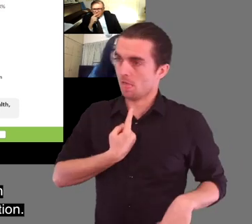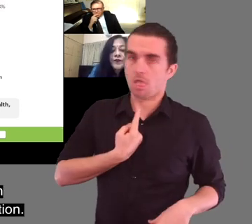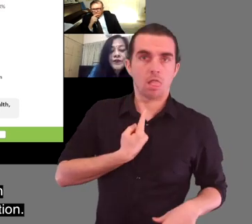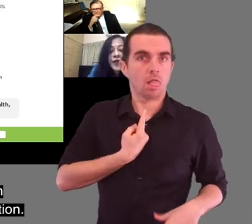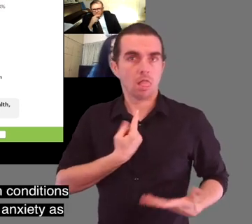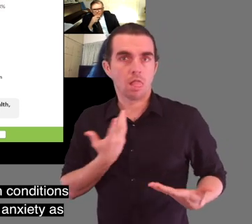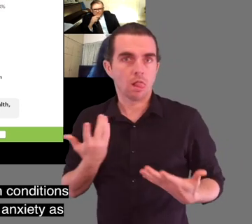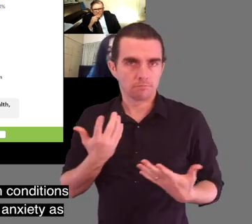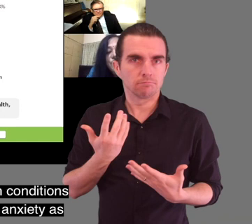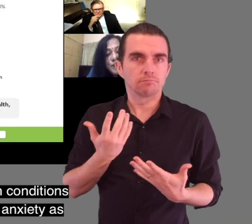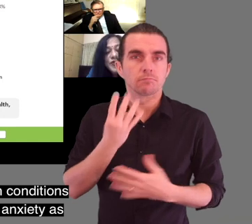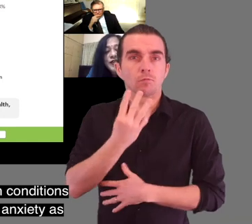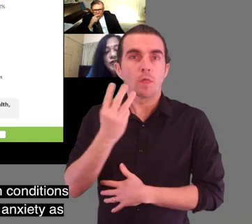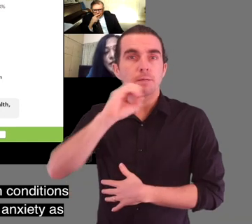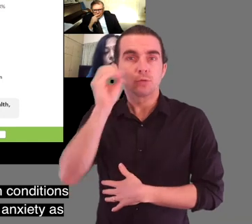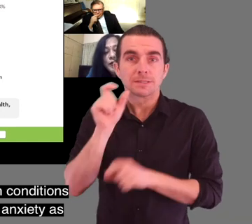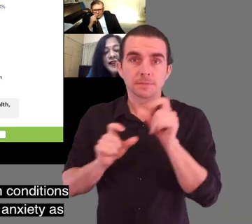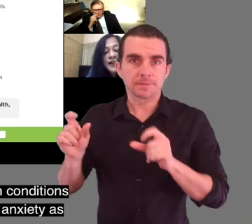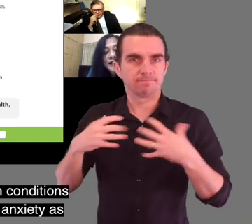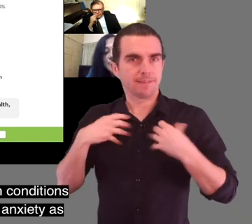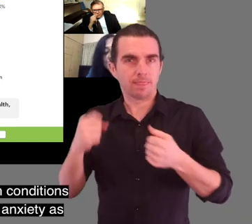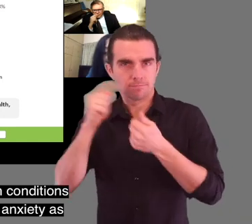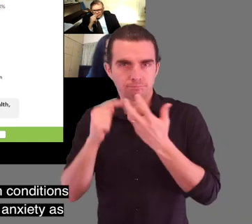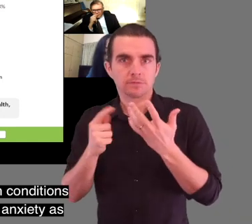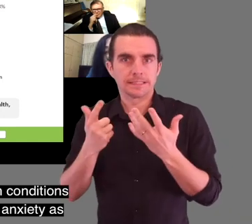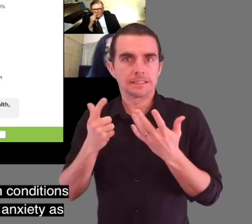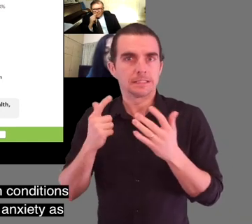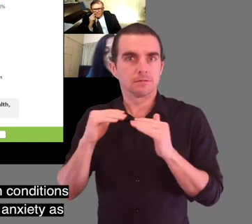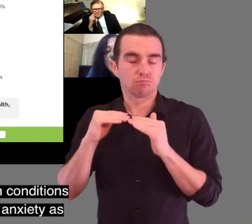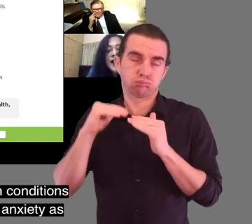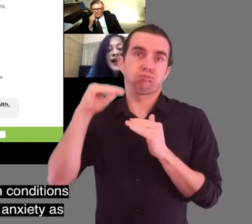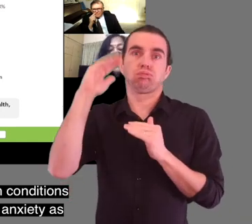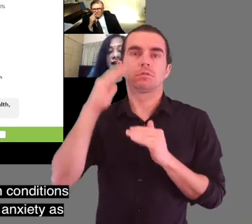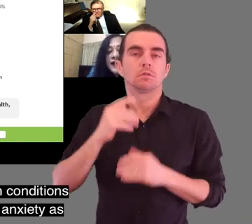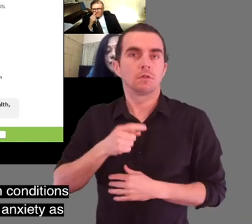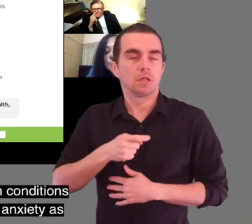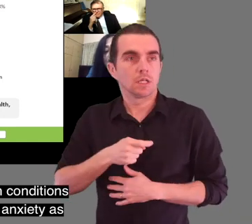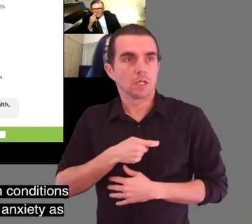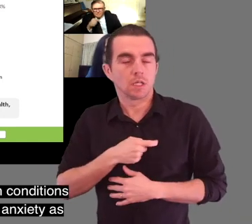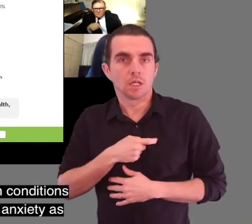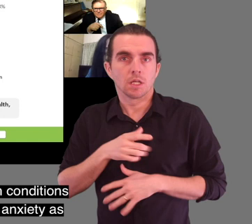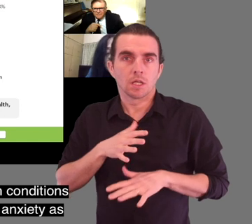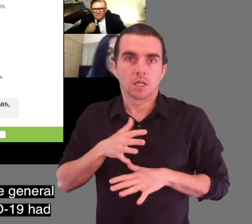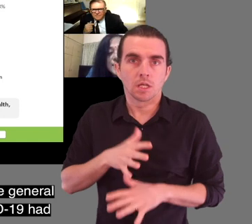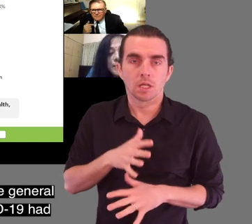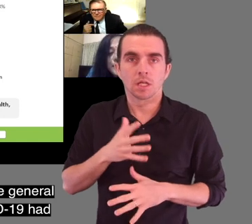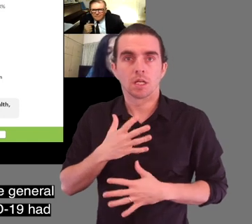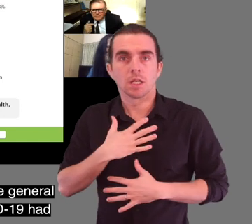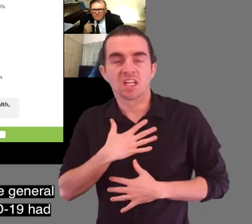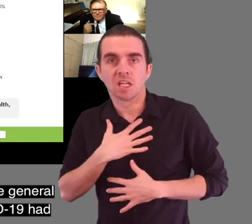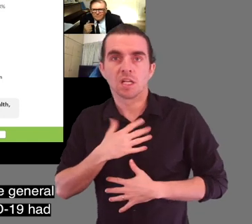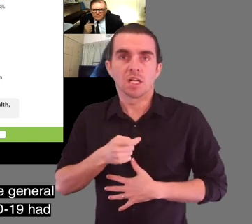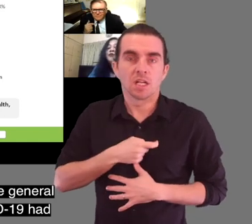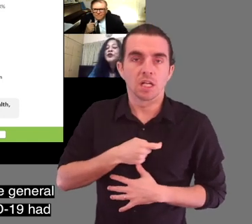population. 43% of people with health conditions reported higher levels of anxiety as compared